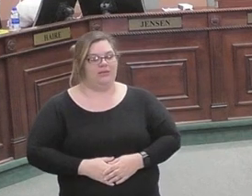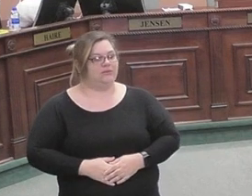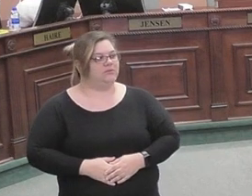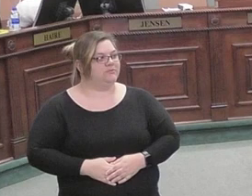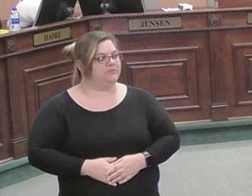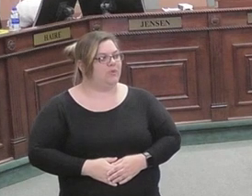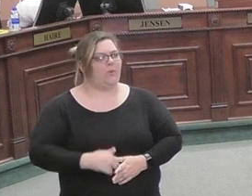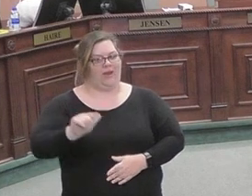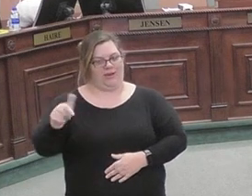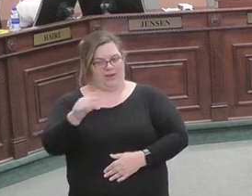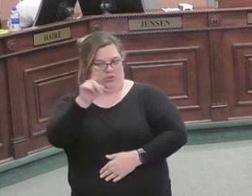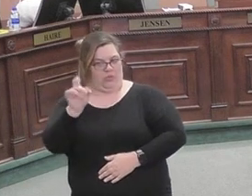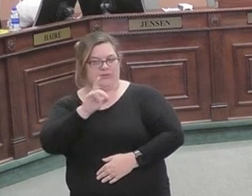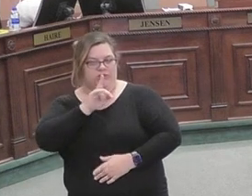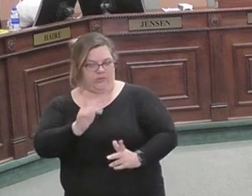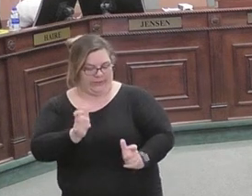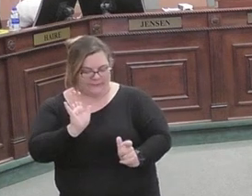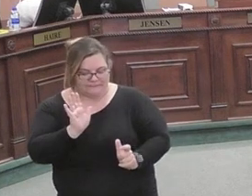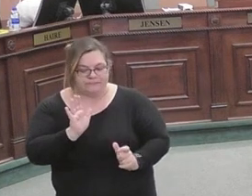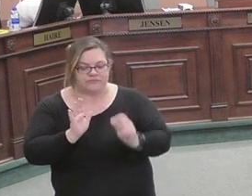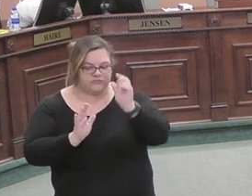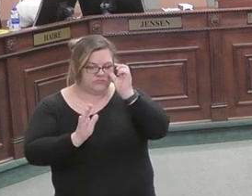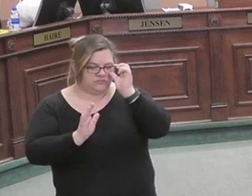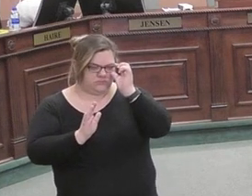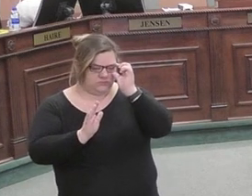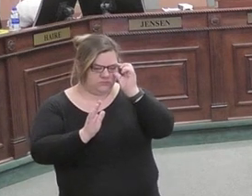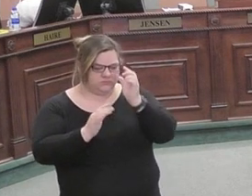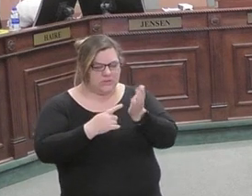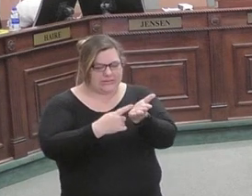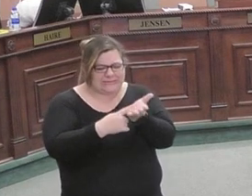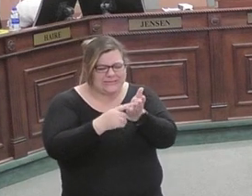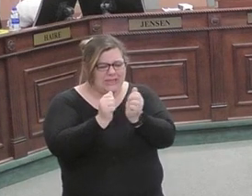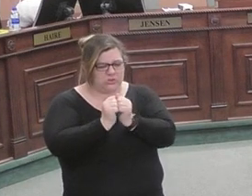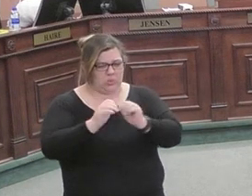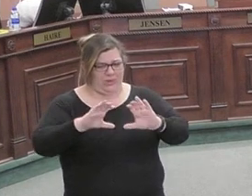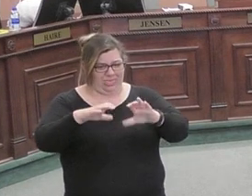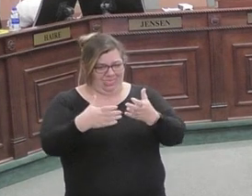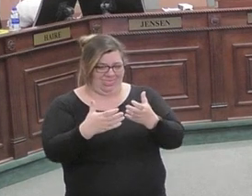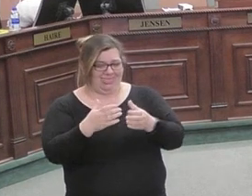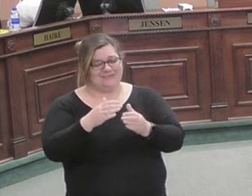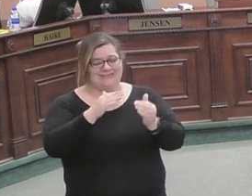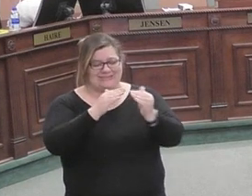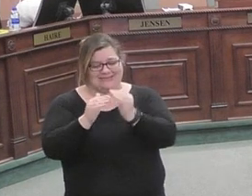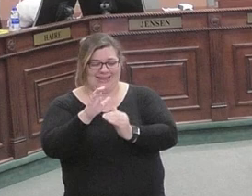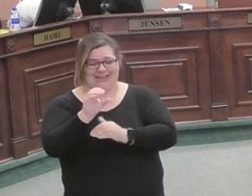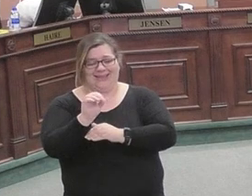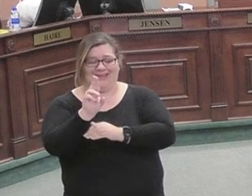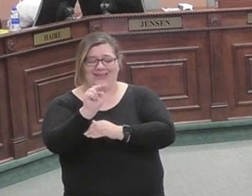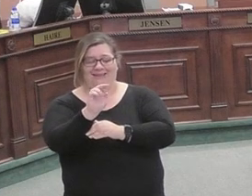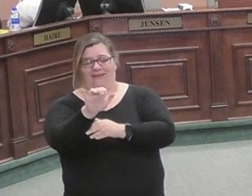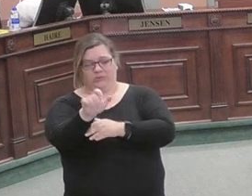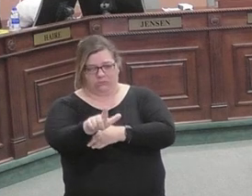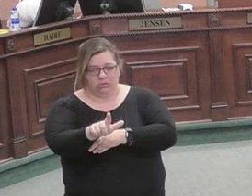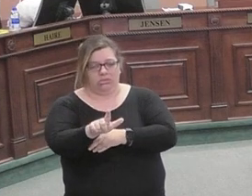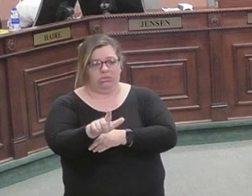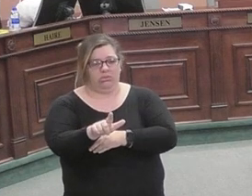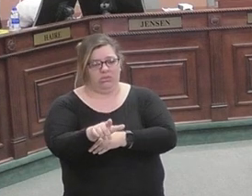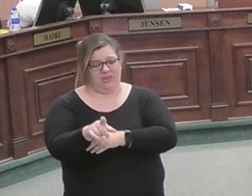right quick. Your discussions with the city council, can you kind of go more into detail about what they thought about